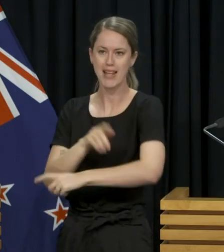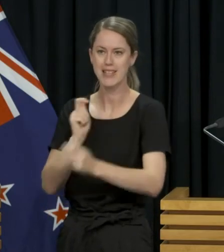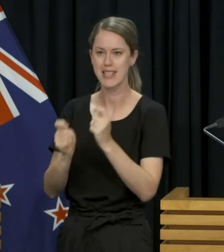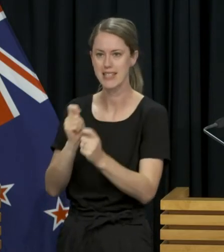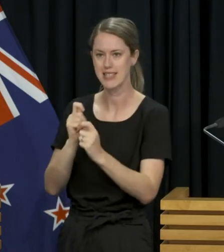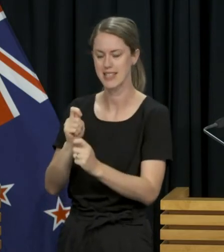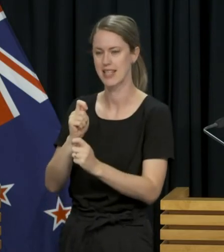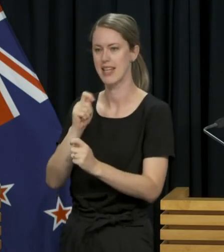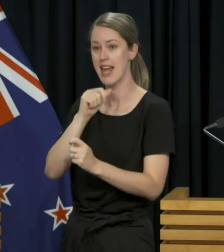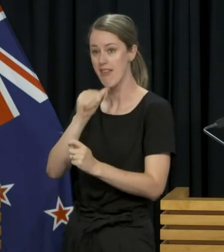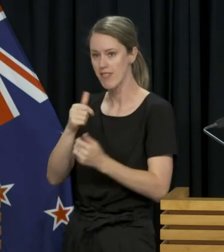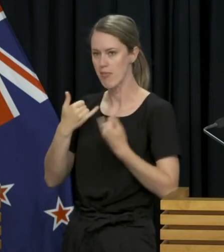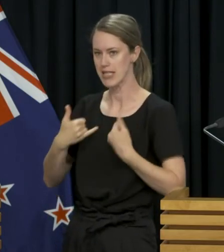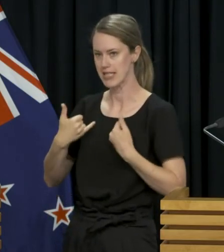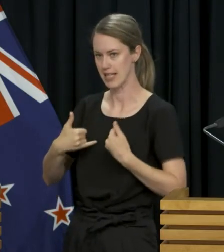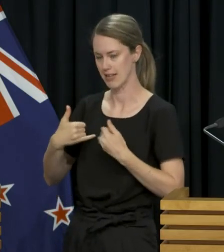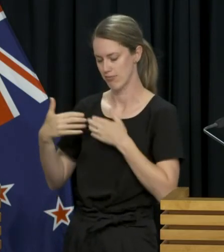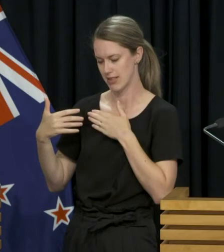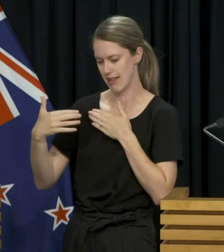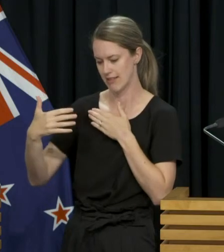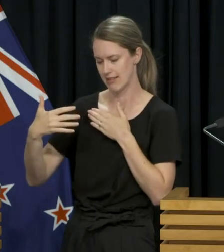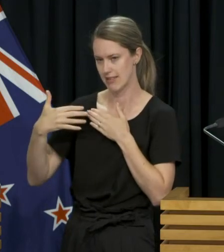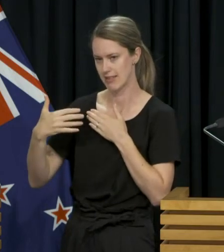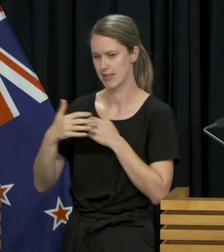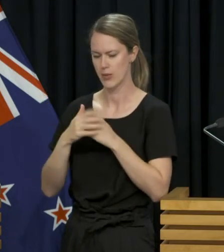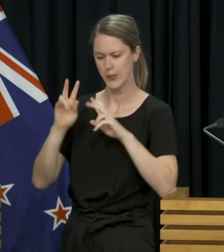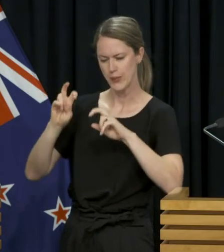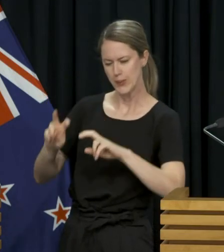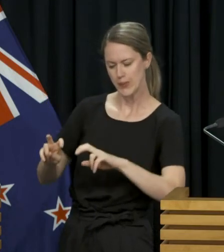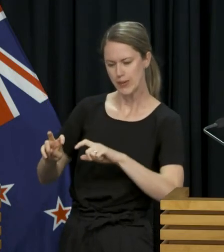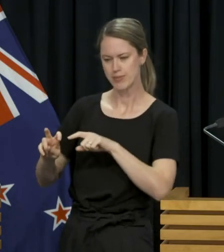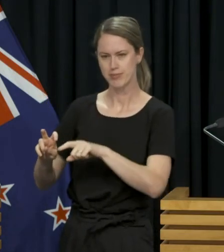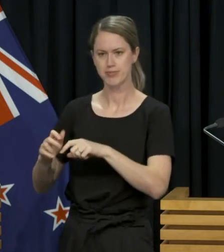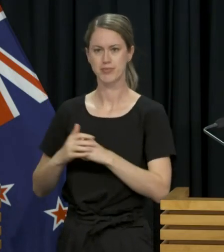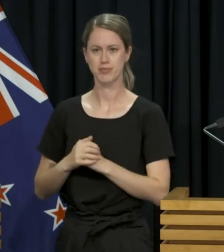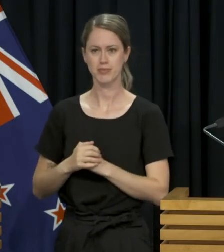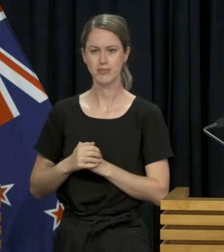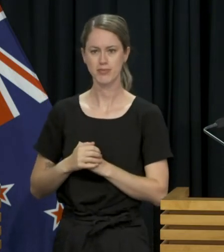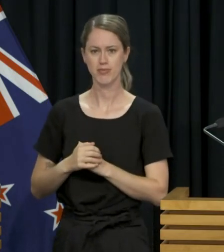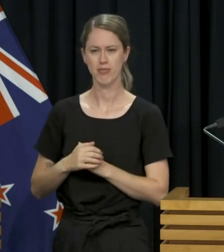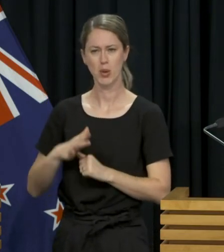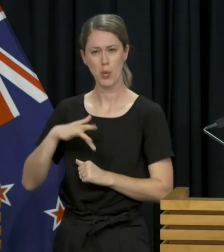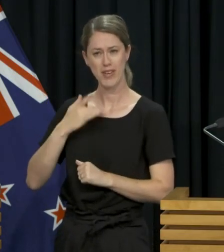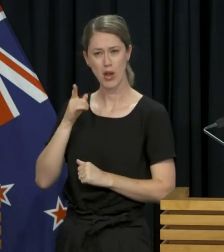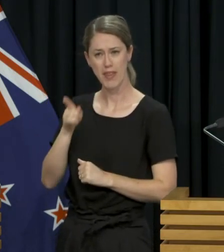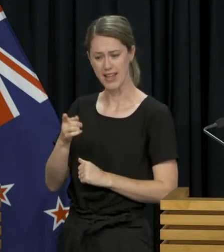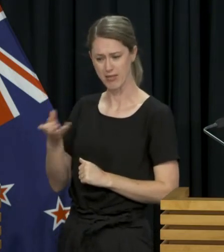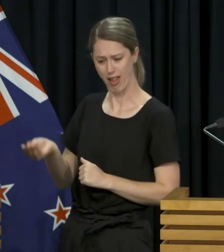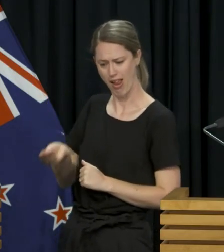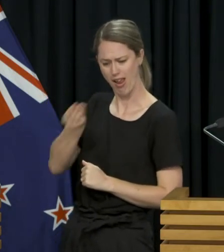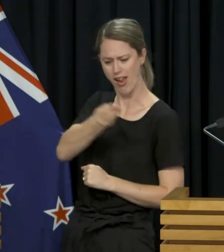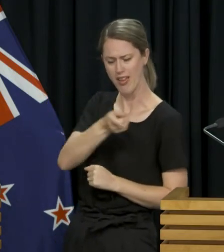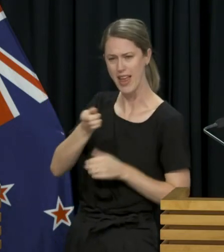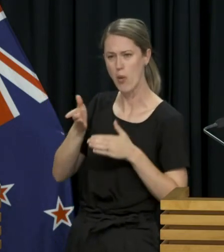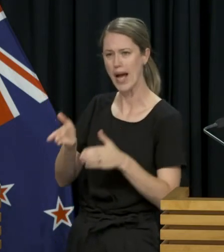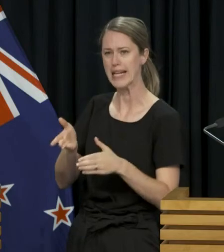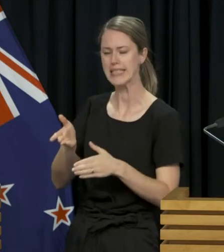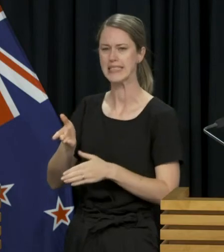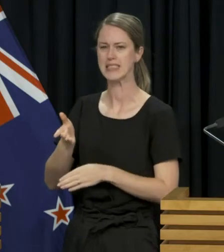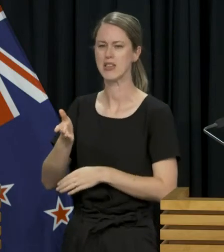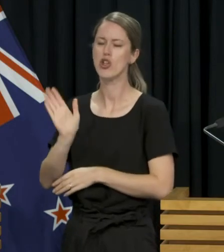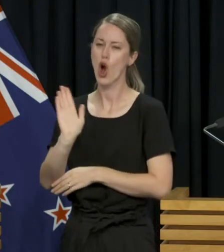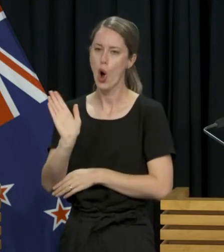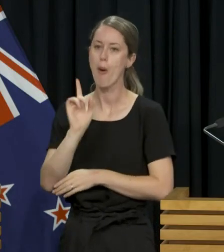symptoms since leaving the facility. It's important to note that we currently consider this a very unlikely source of the infection at this